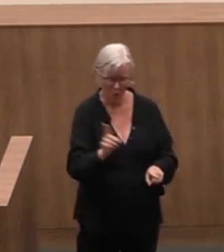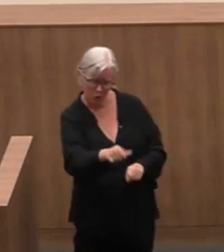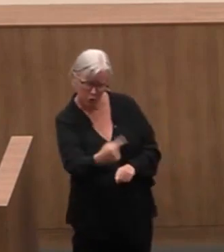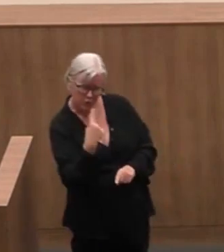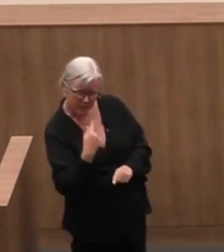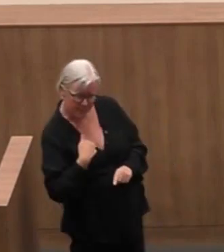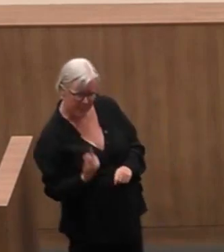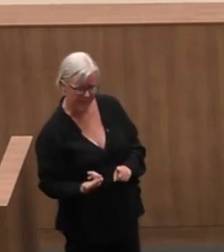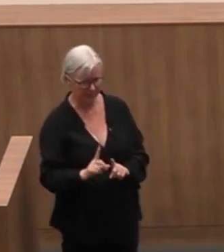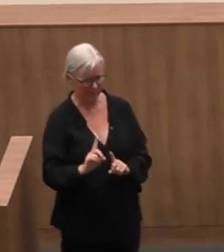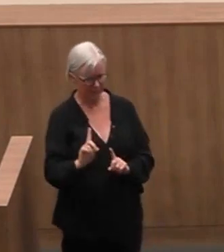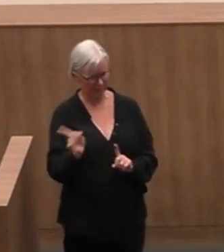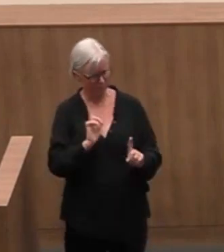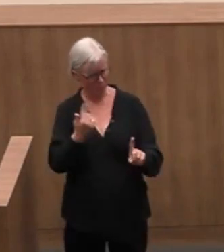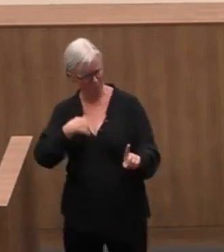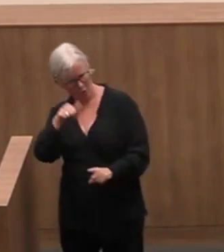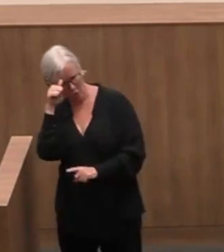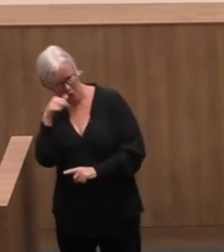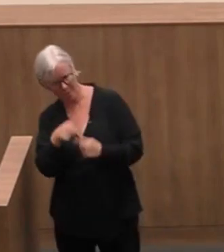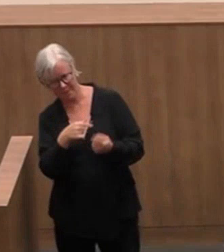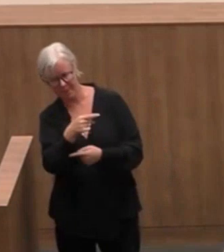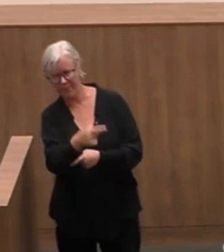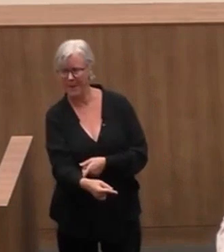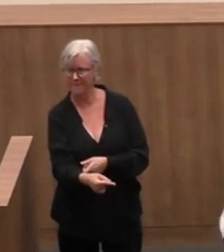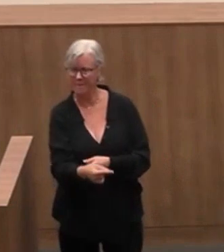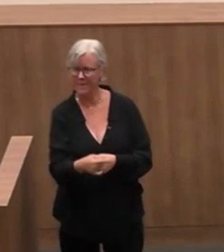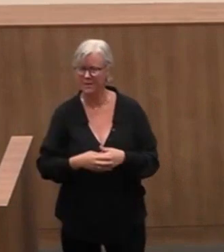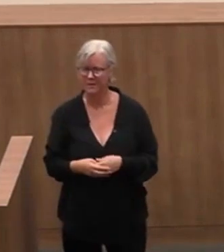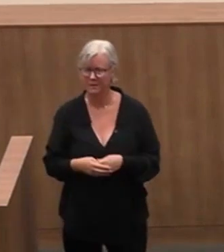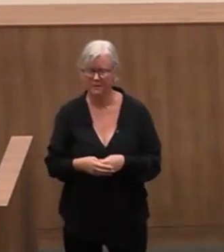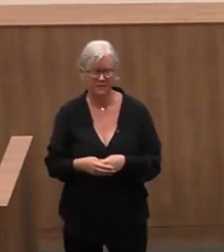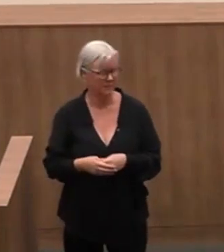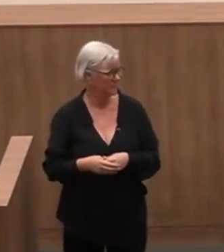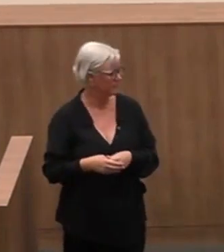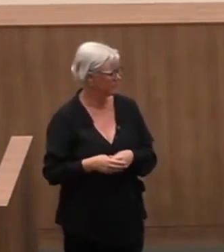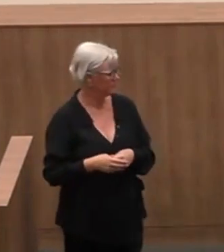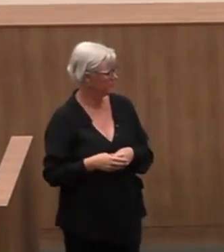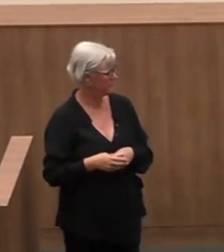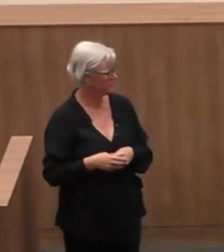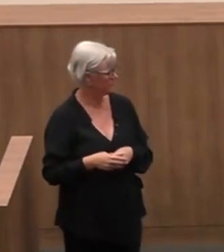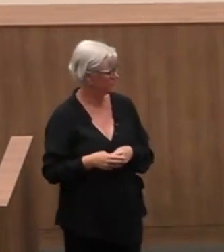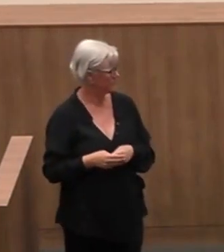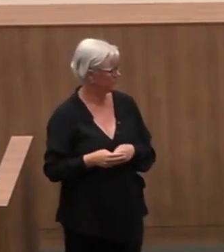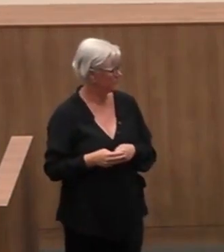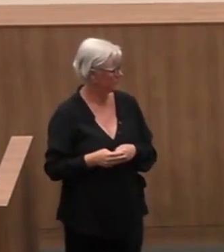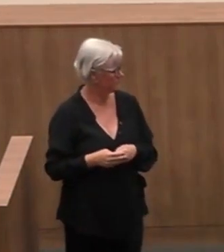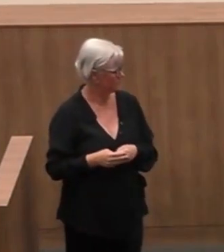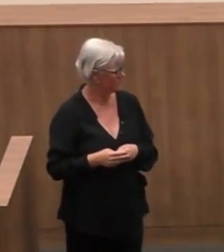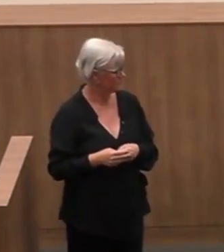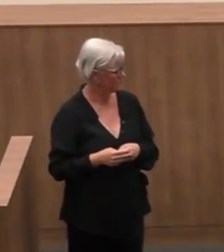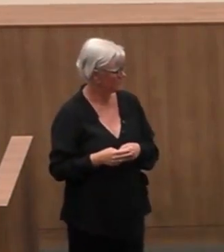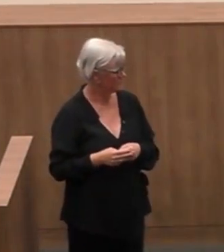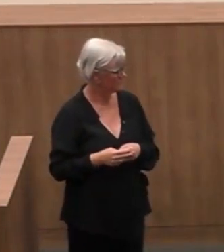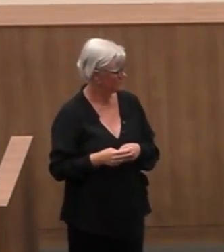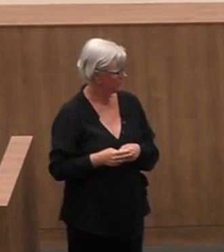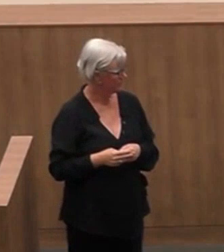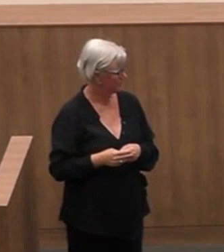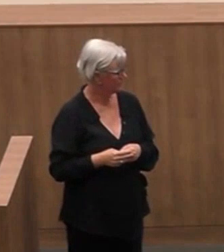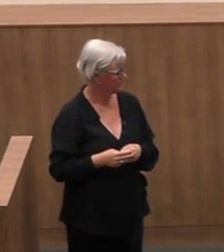know about them from way back that informs this decision. And one of